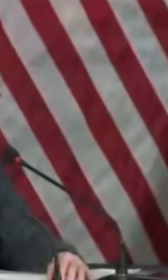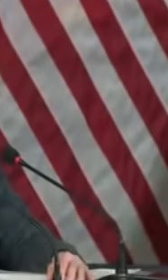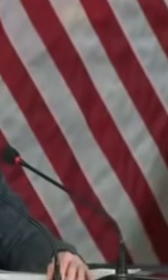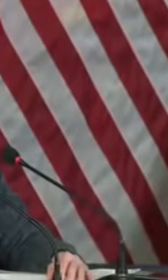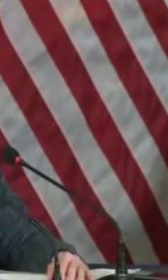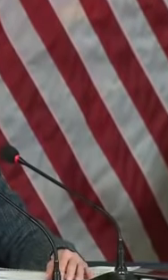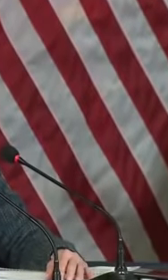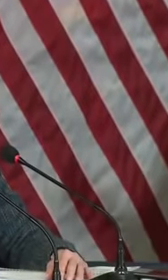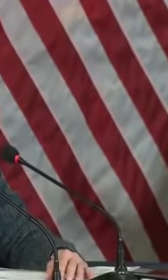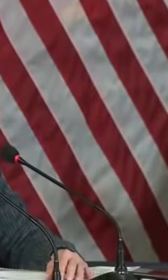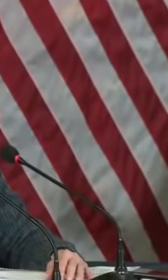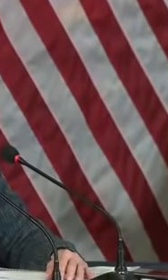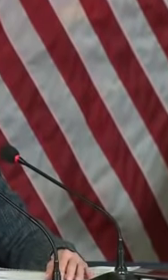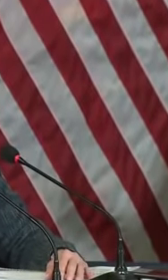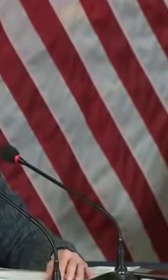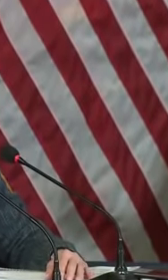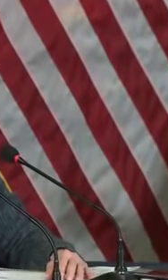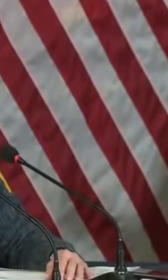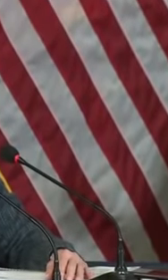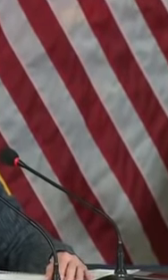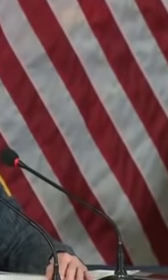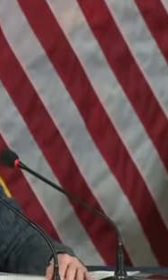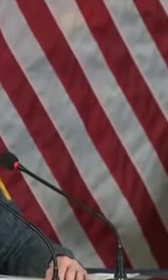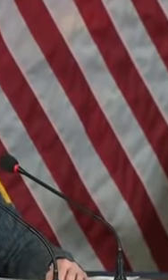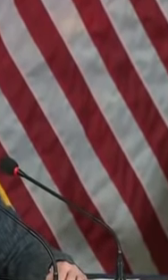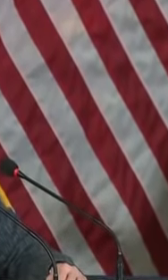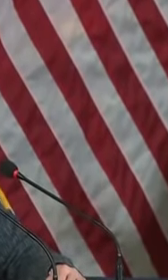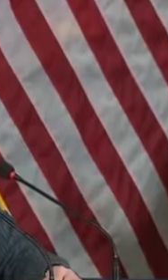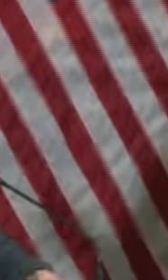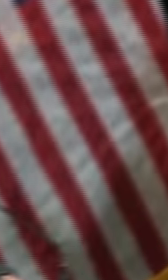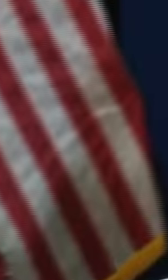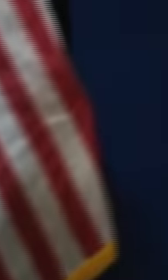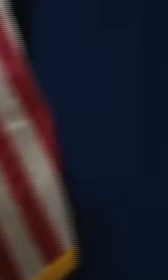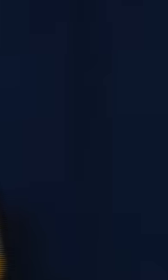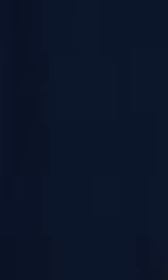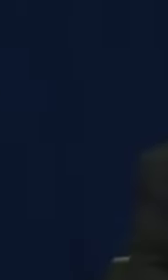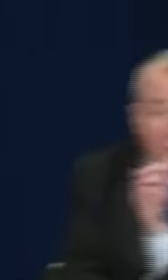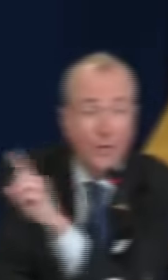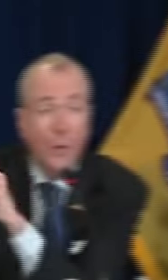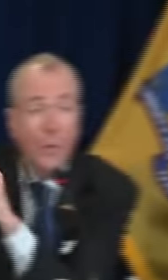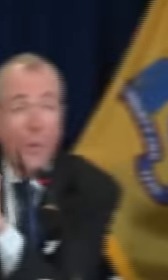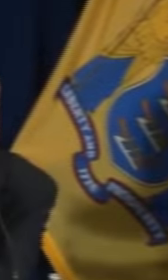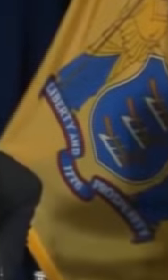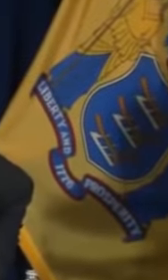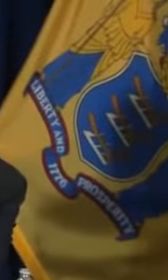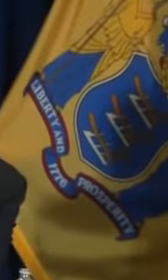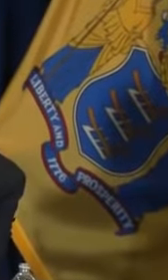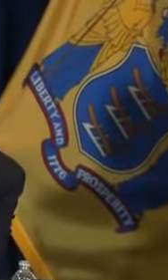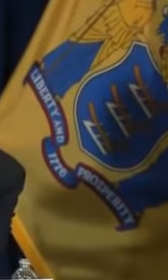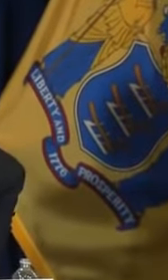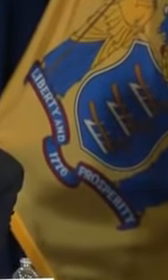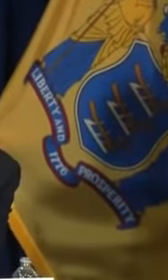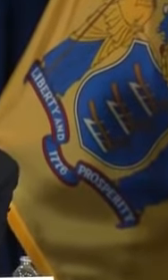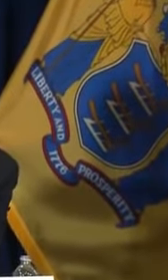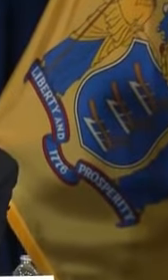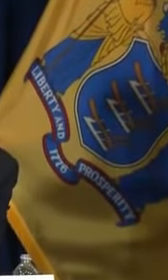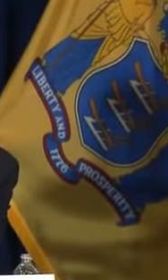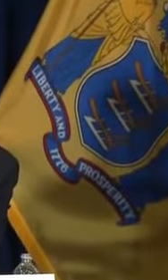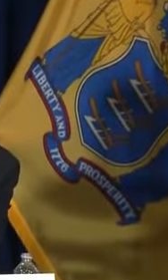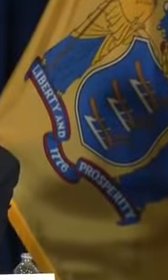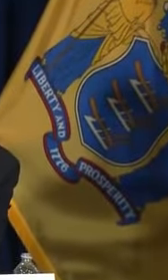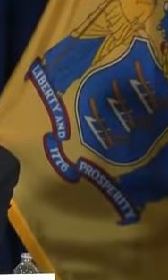In one of those drive-throughs, so in one of those drive-throughs, by the way, I would bet you, I don't know when it will be, I don't want to marry myself to a